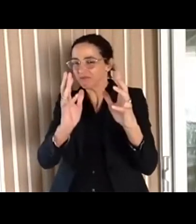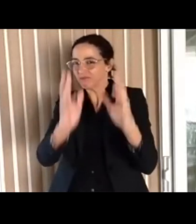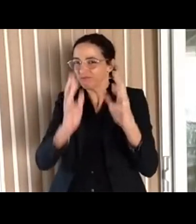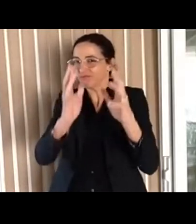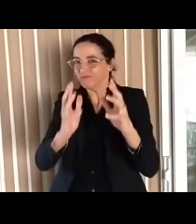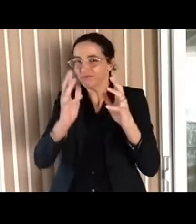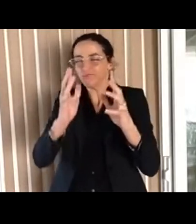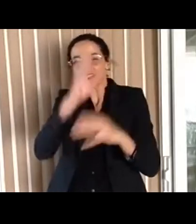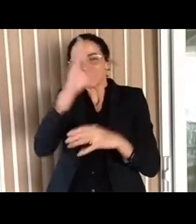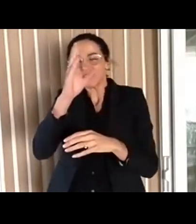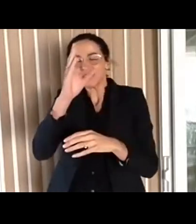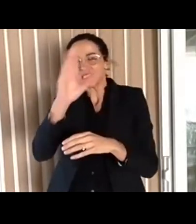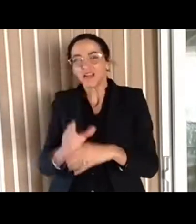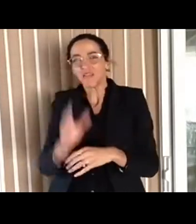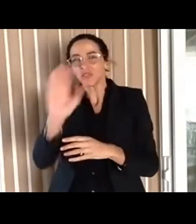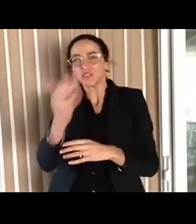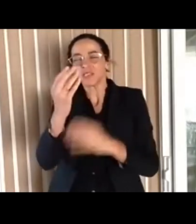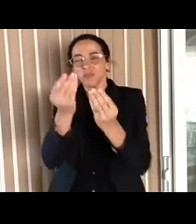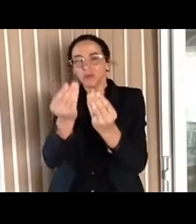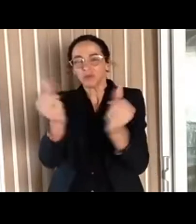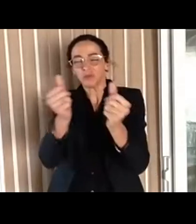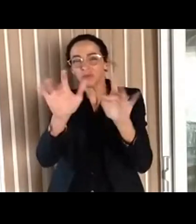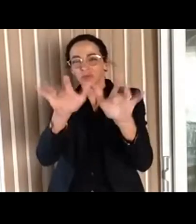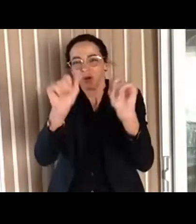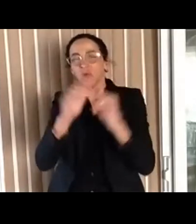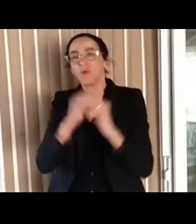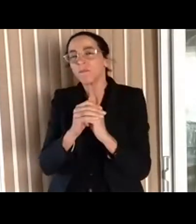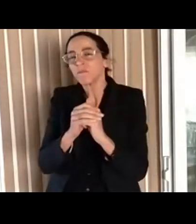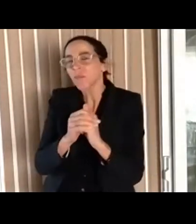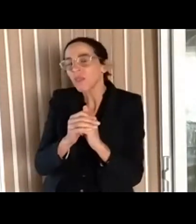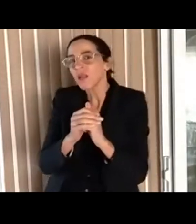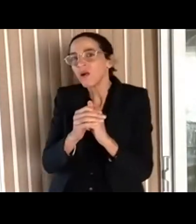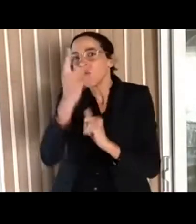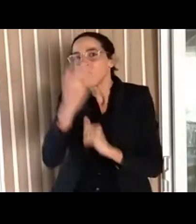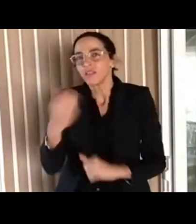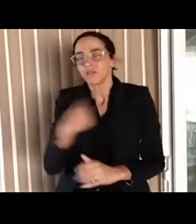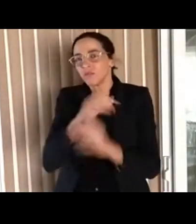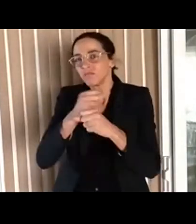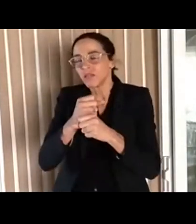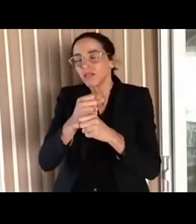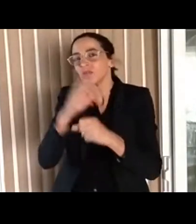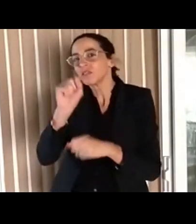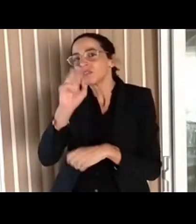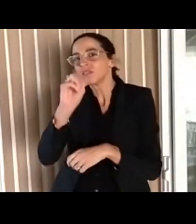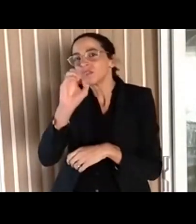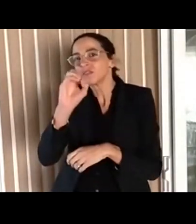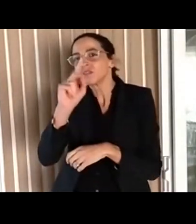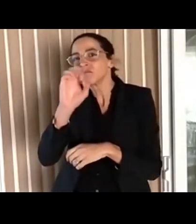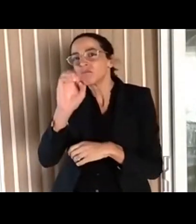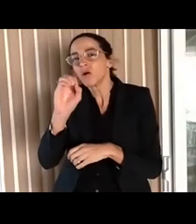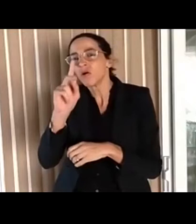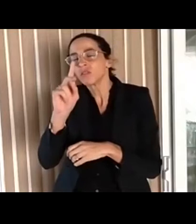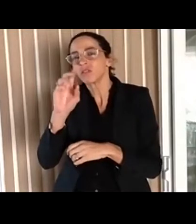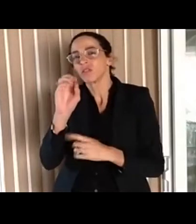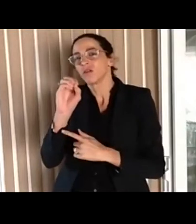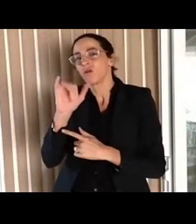intrigued Dan Jr. and I, was some smoked oysters. in a little tin. And